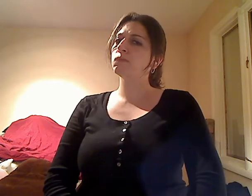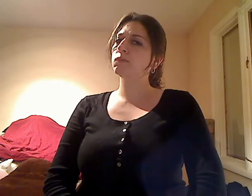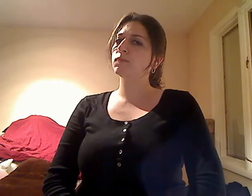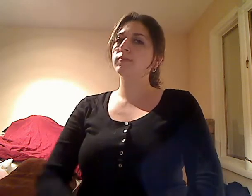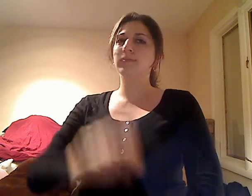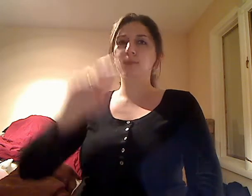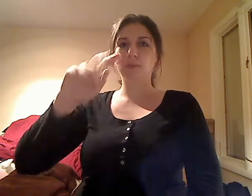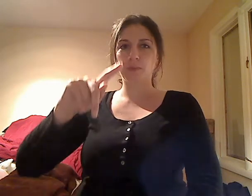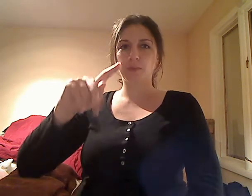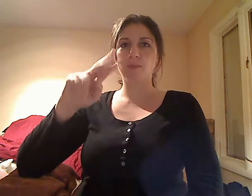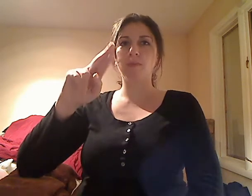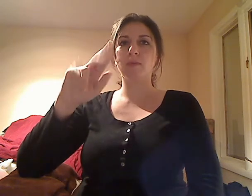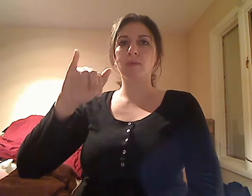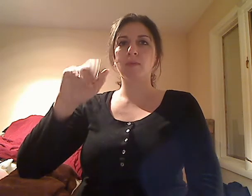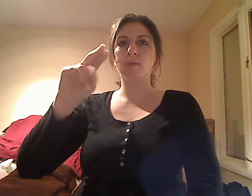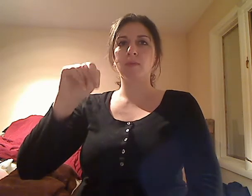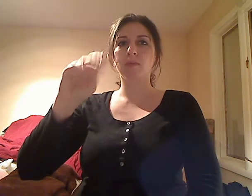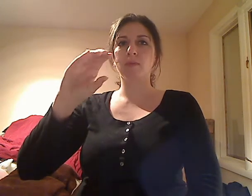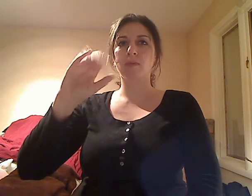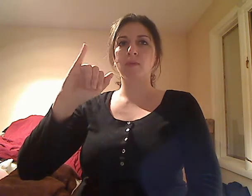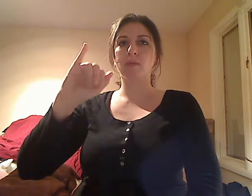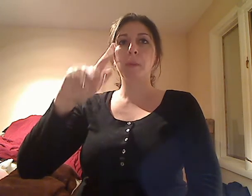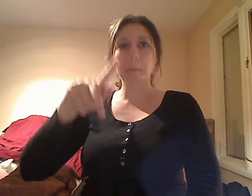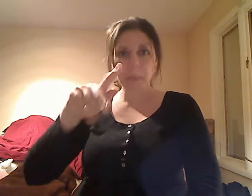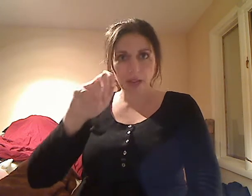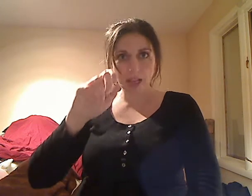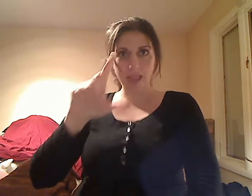R-I-E-P-I-P-A-L. P-A-L at the end. A military colonel.